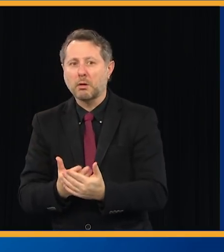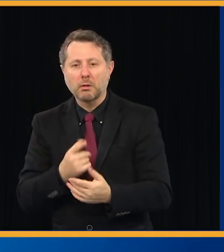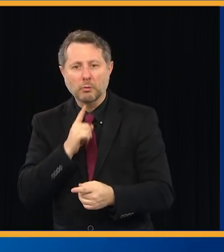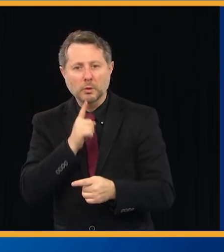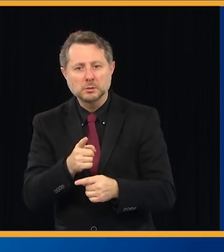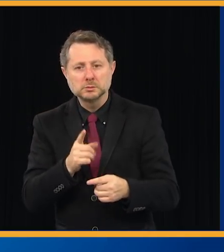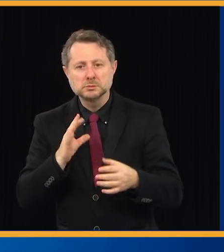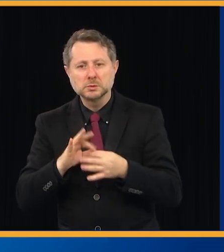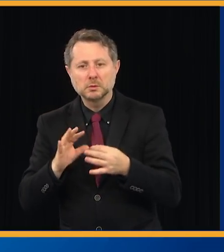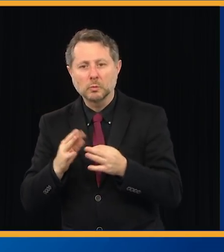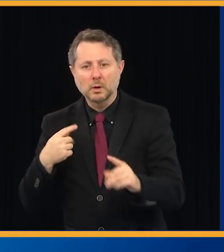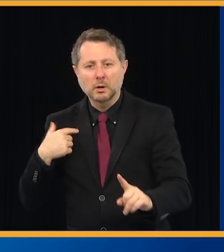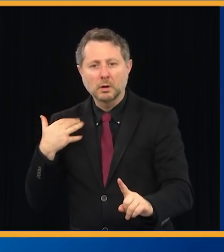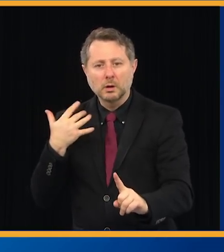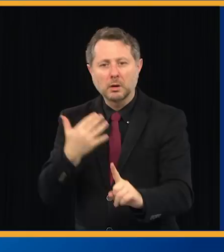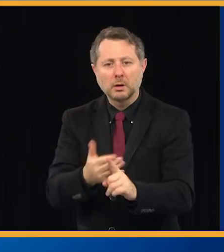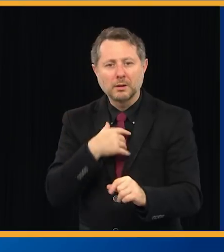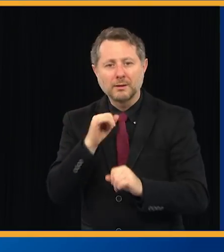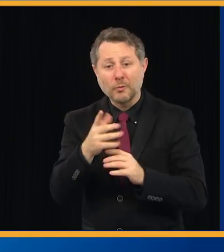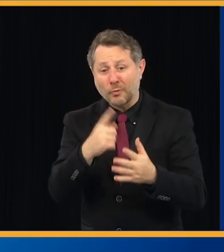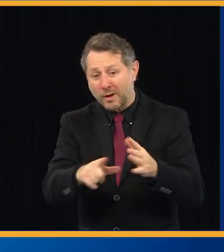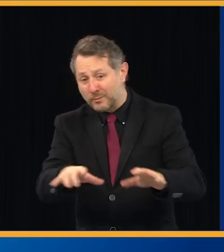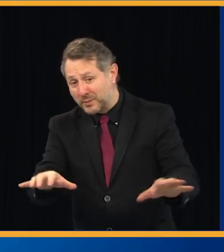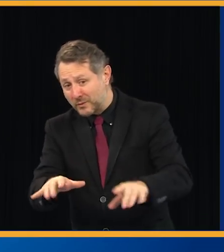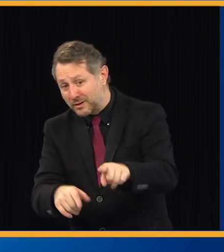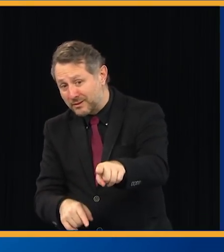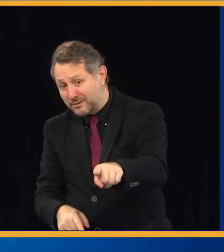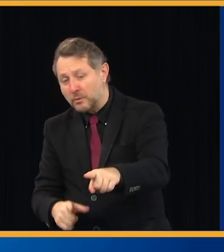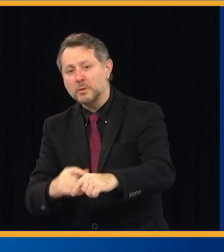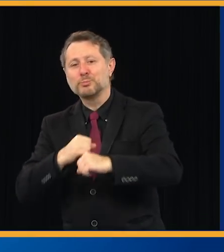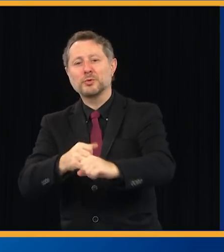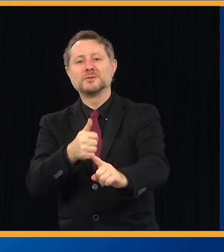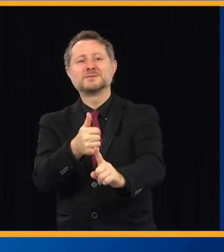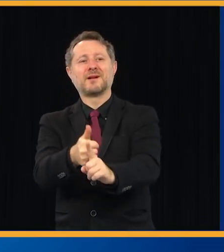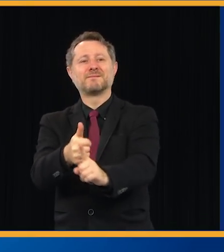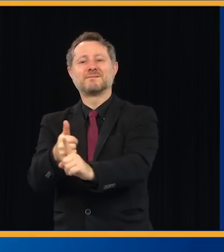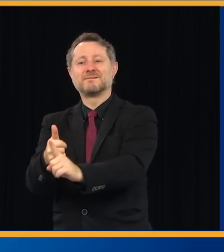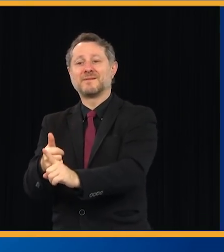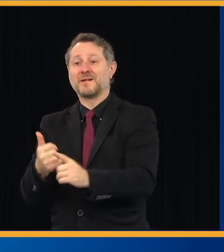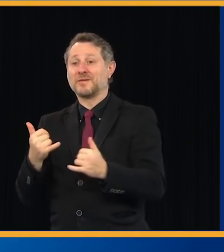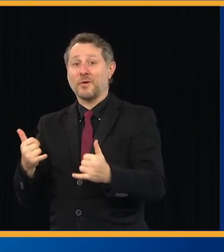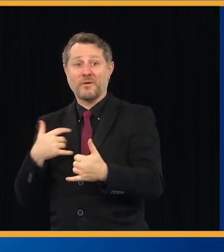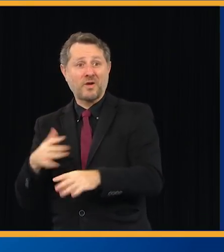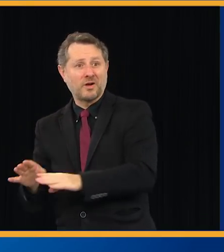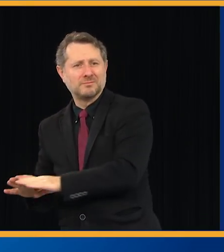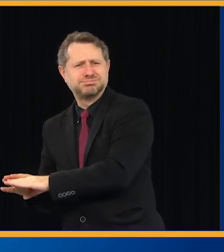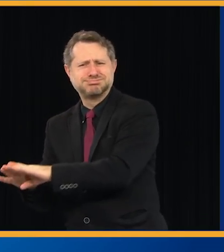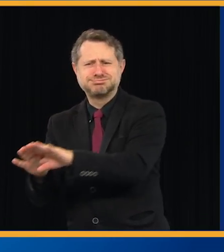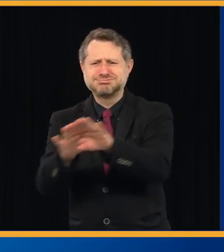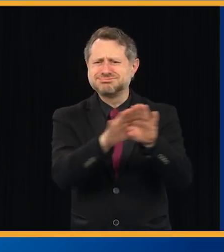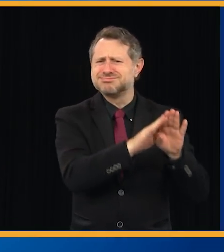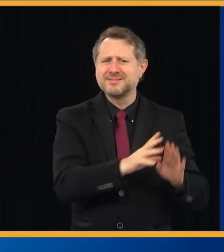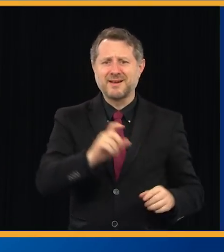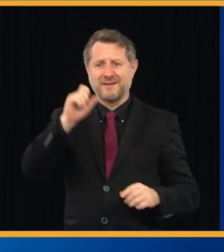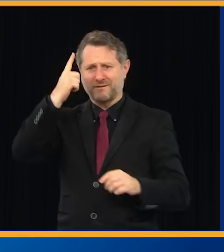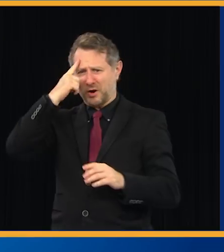you do to protect yourself. Everything is closed down. Government has done everything it could. Society has done everything it